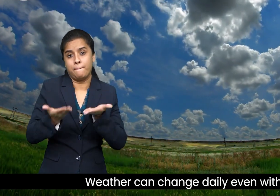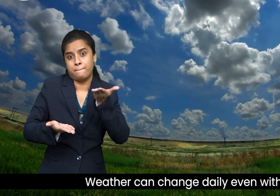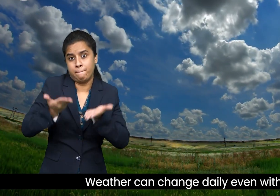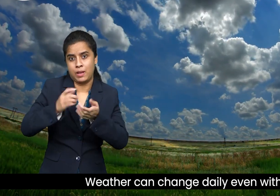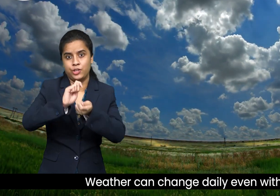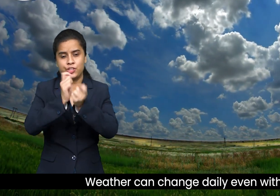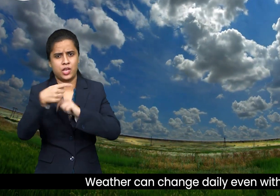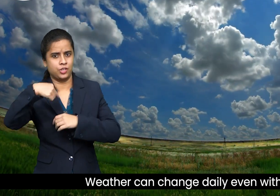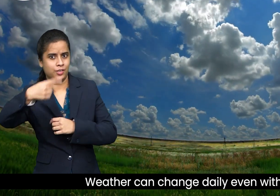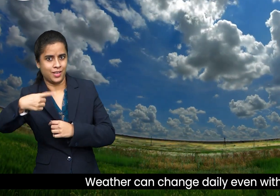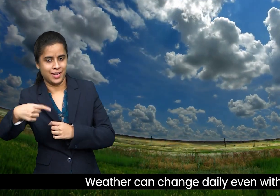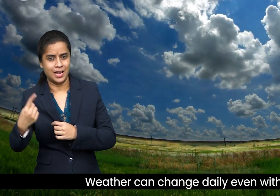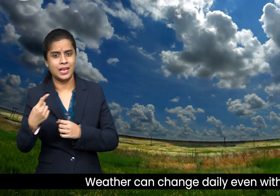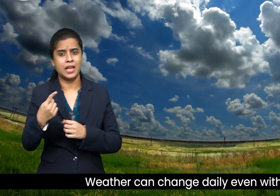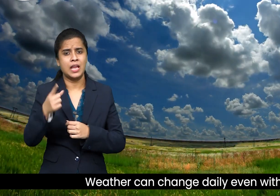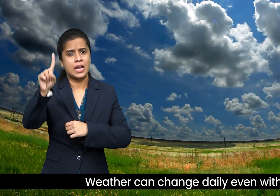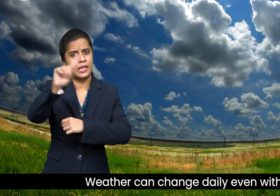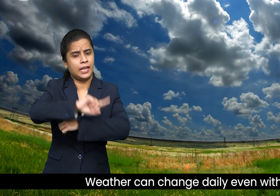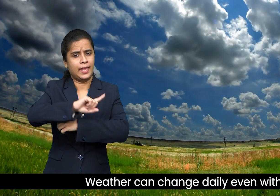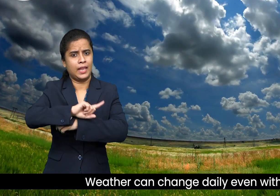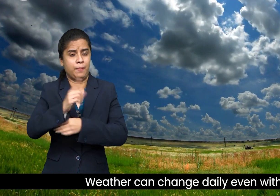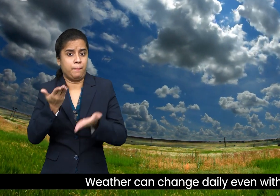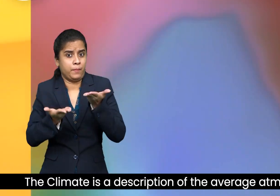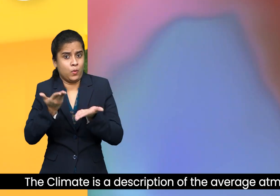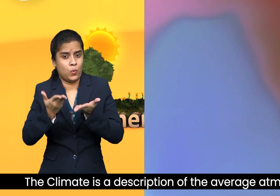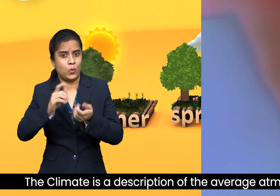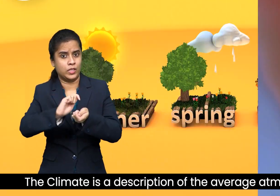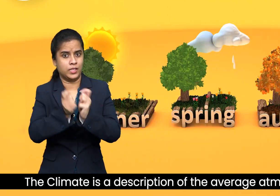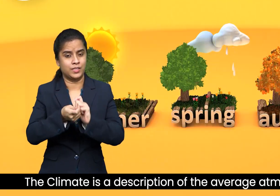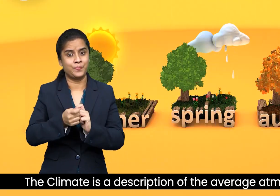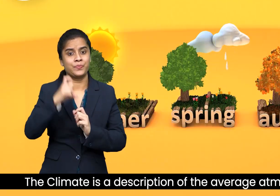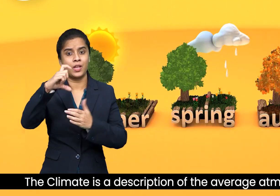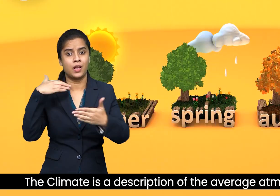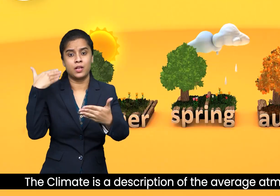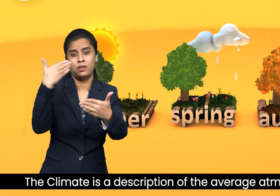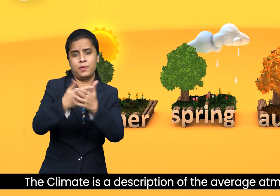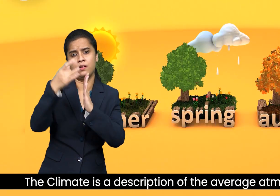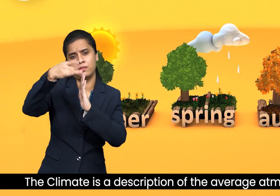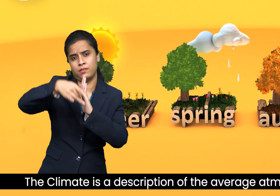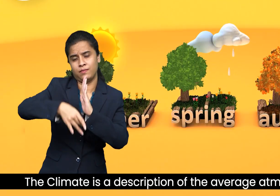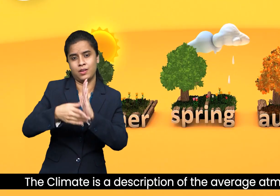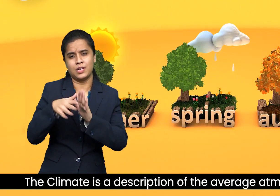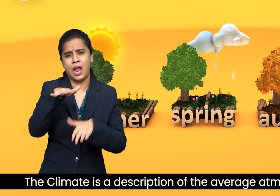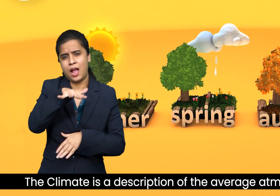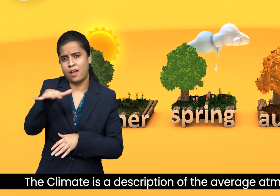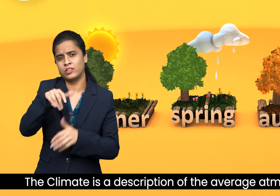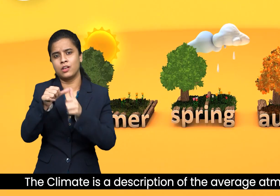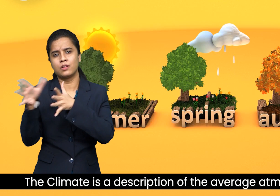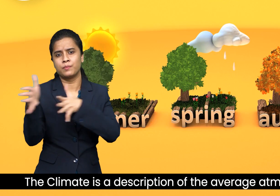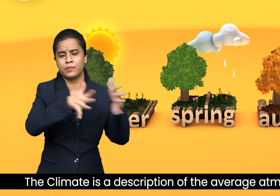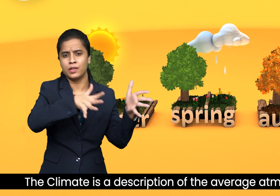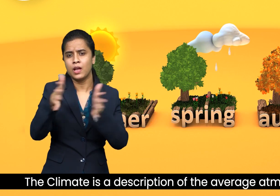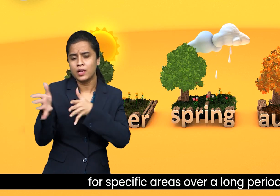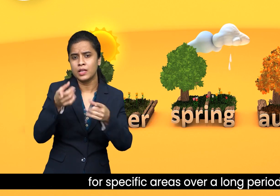Weather can change daily, even within a day. The climate is a description of the average